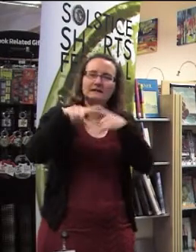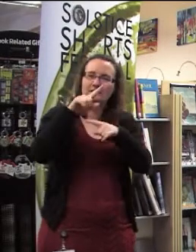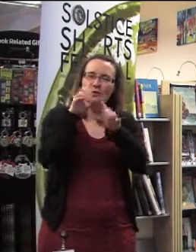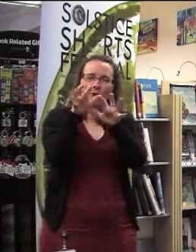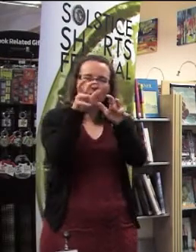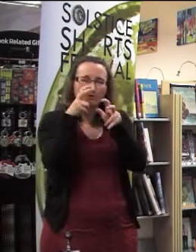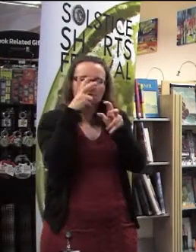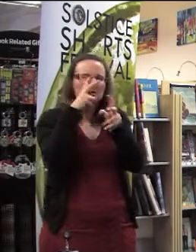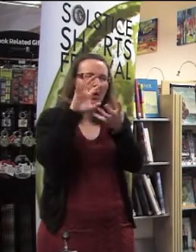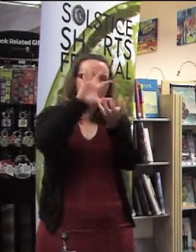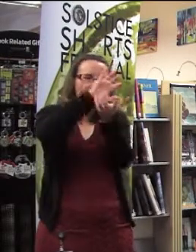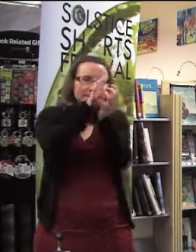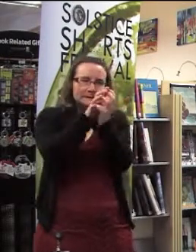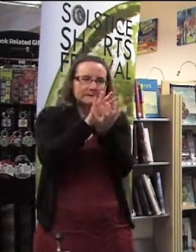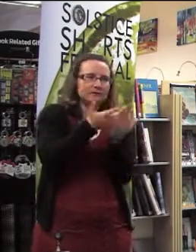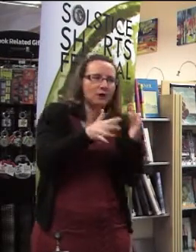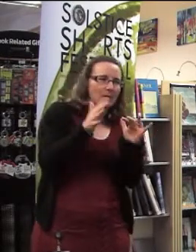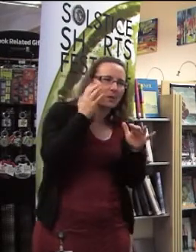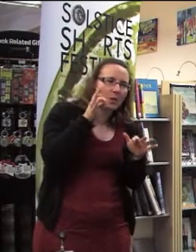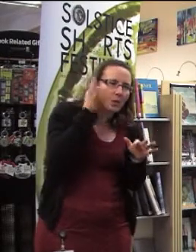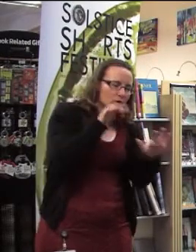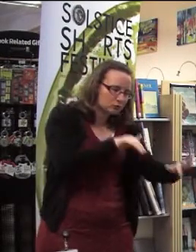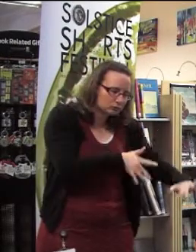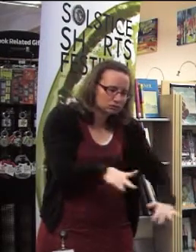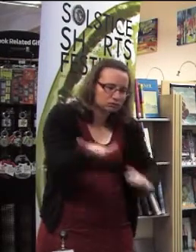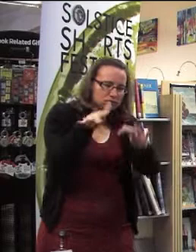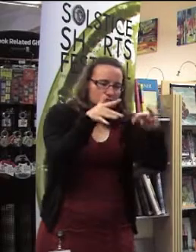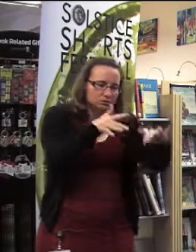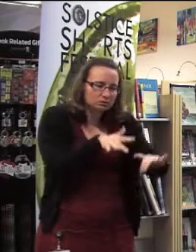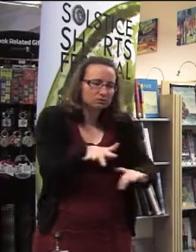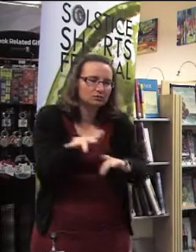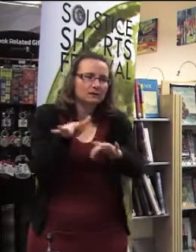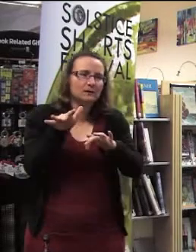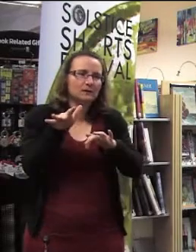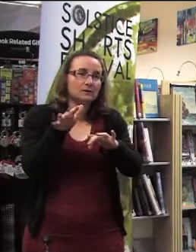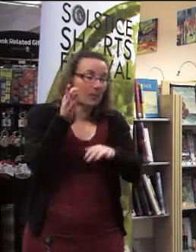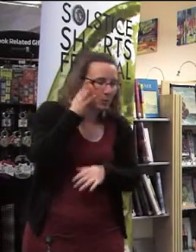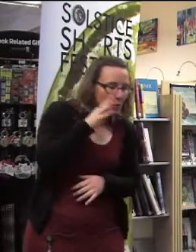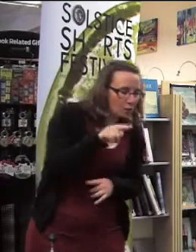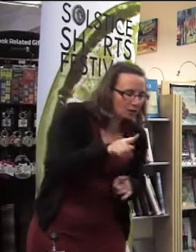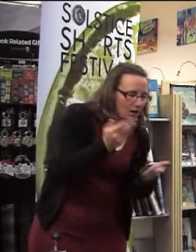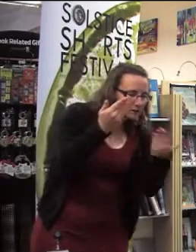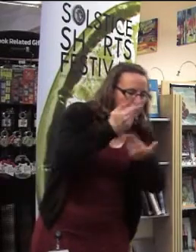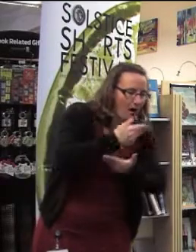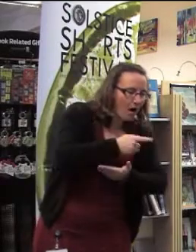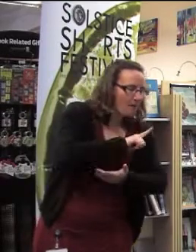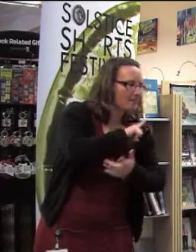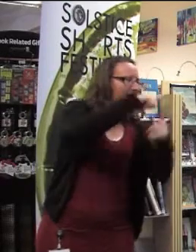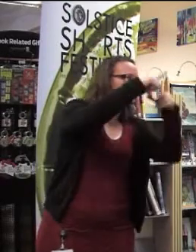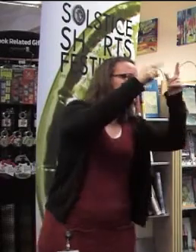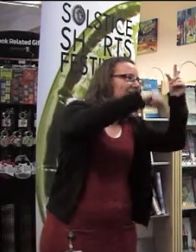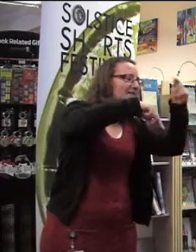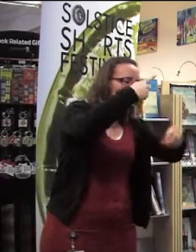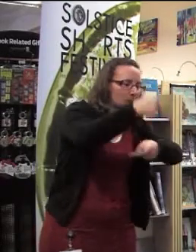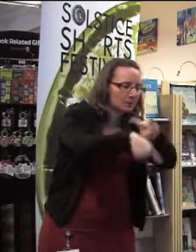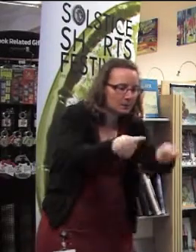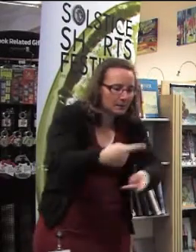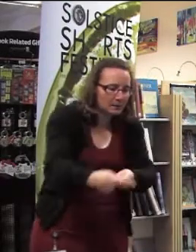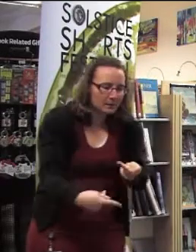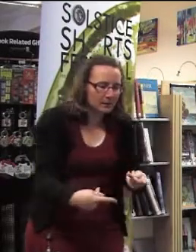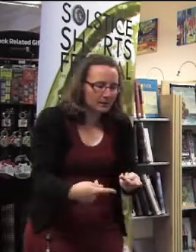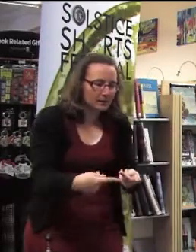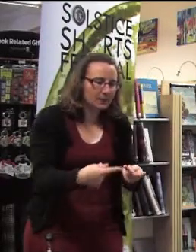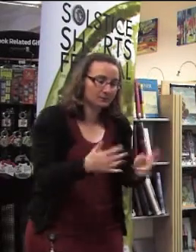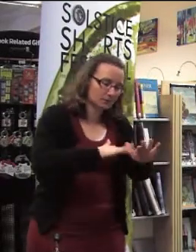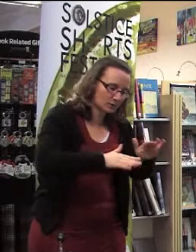force. How the water was dark from the leaves from the forests. How there were huge boulders on the valley